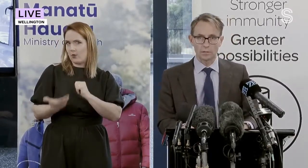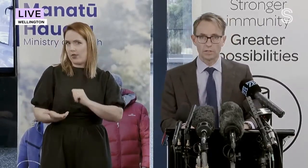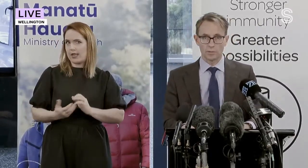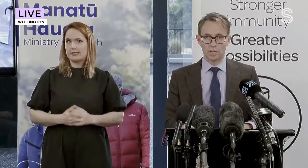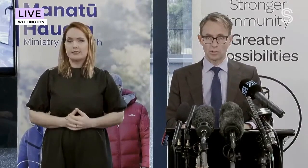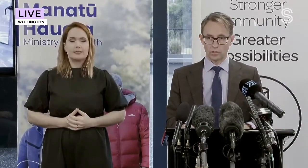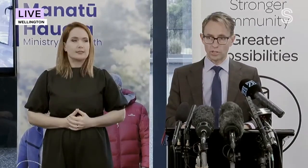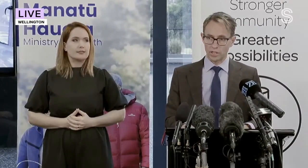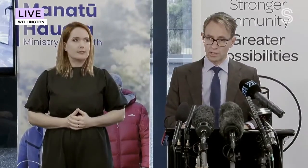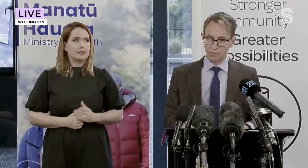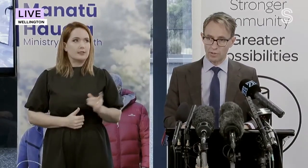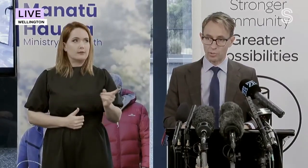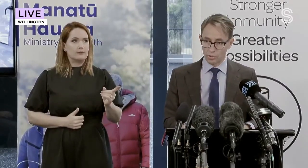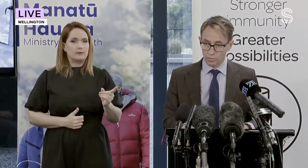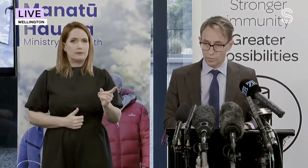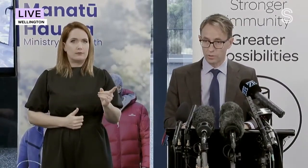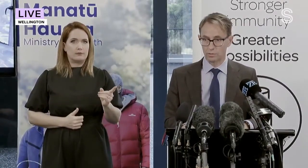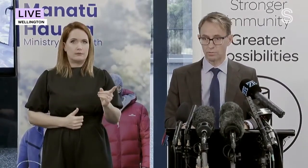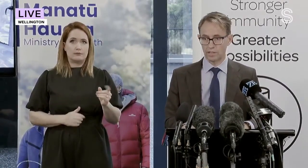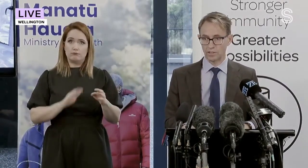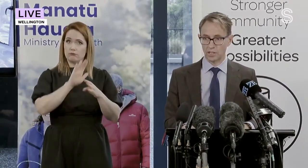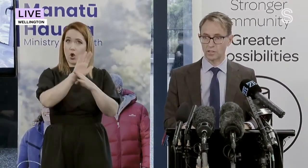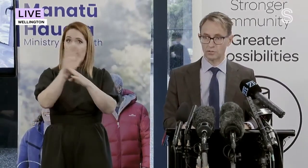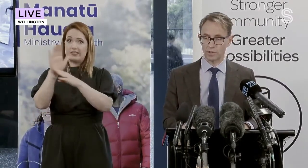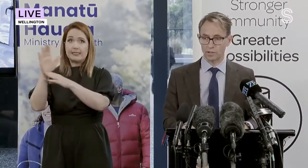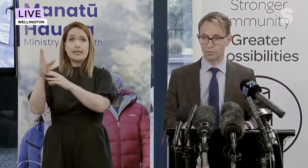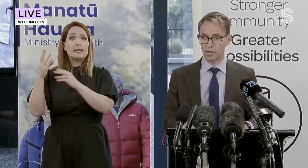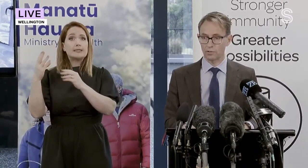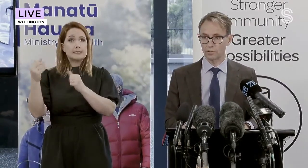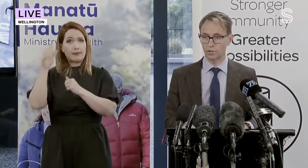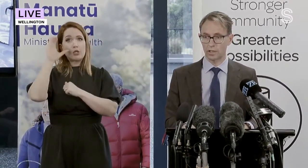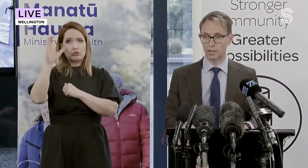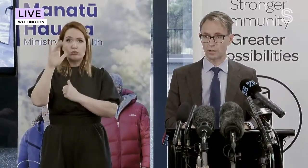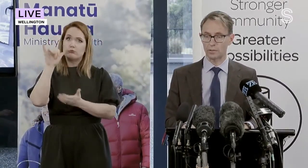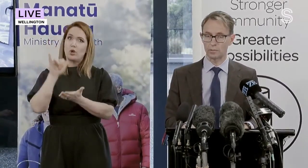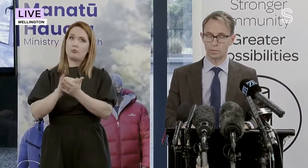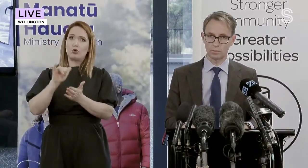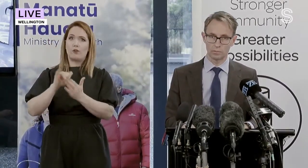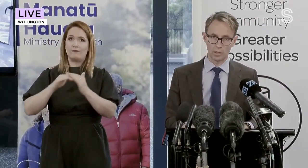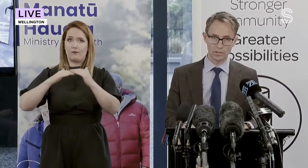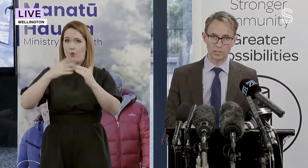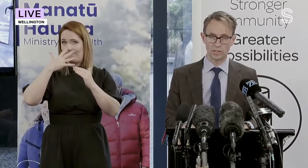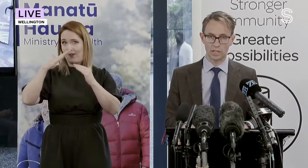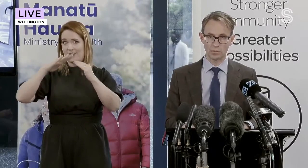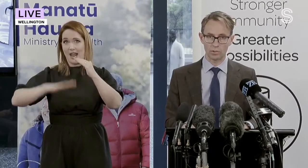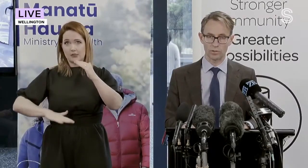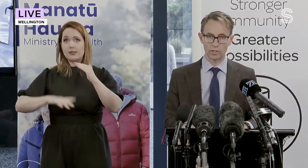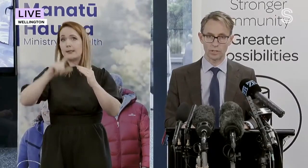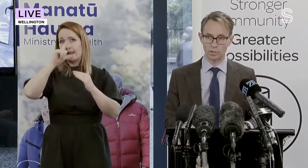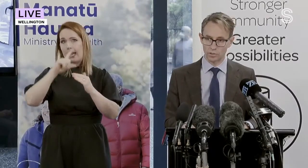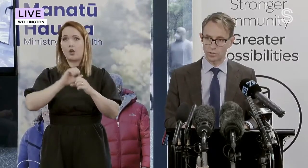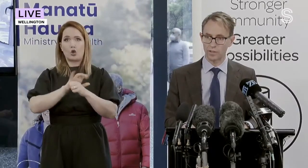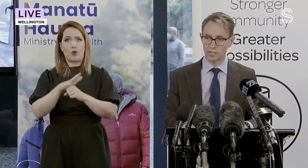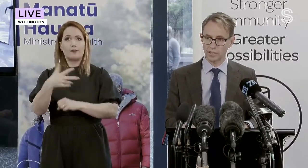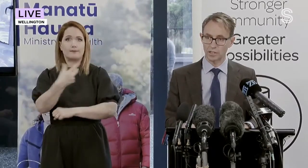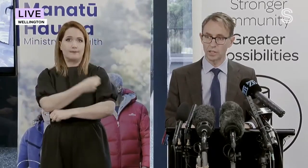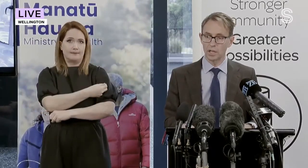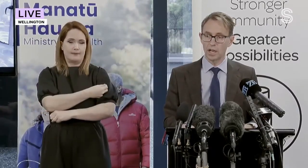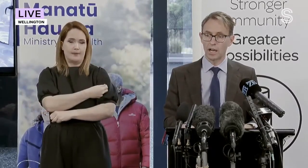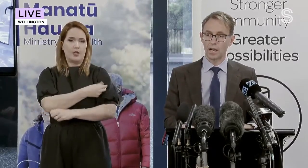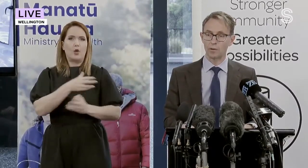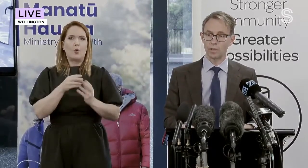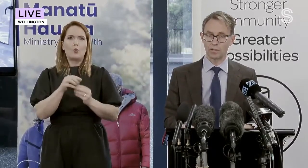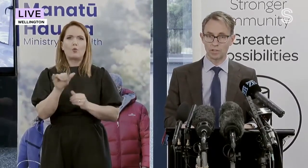Well, some countries have approved vaccination for under 5s. mostly to date with the Moderna